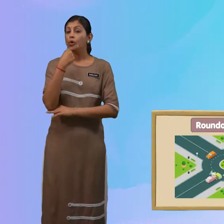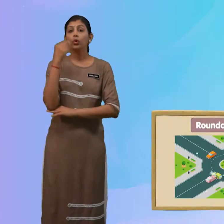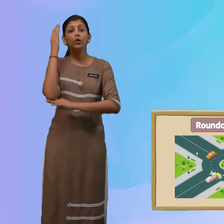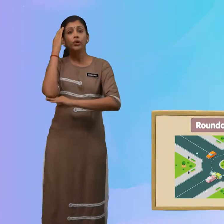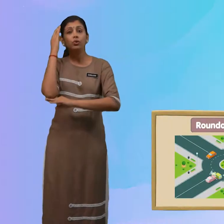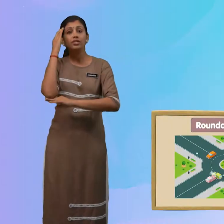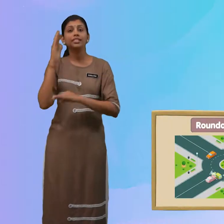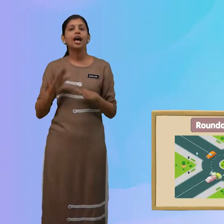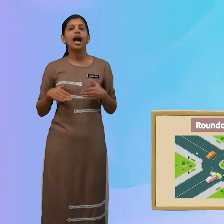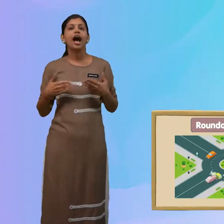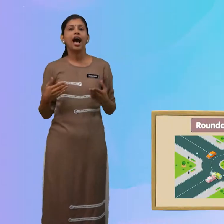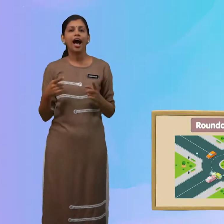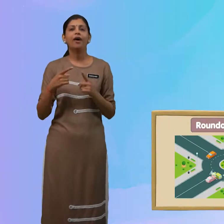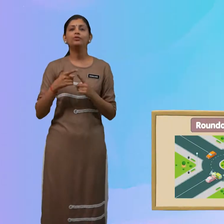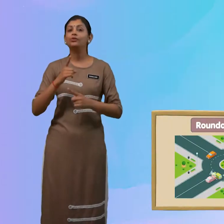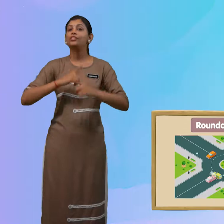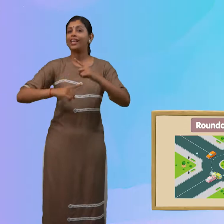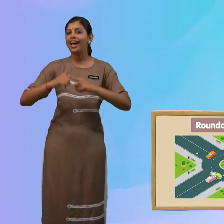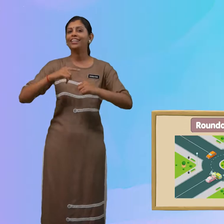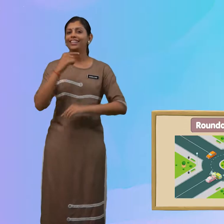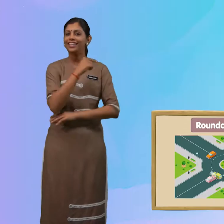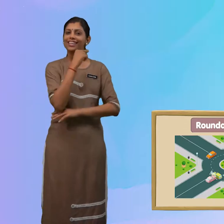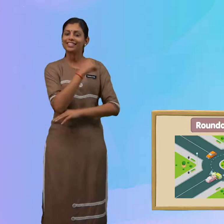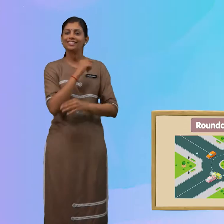Who knows how to sign this?